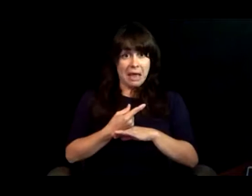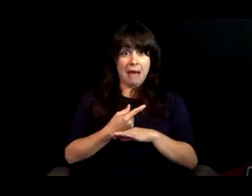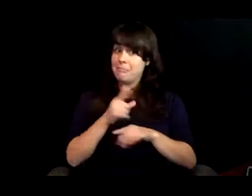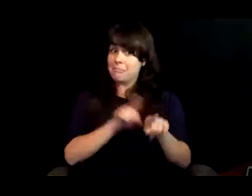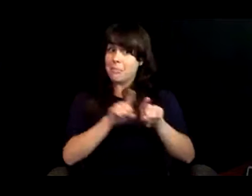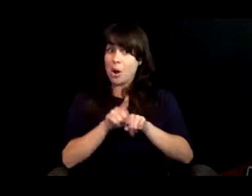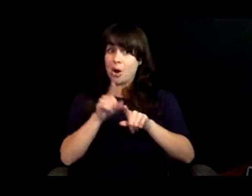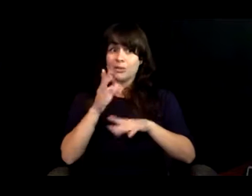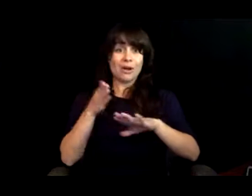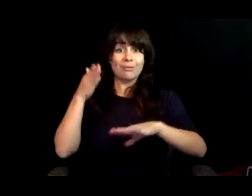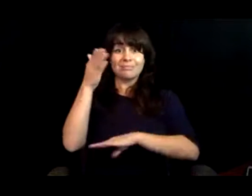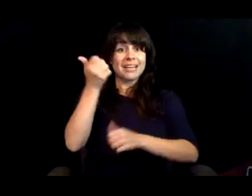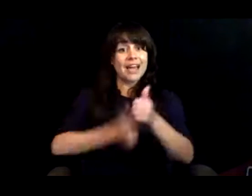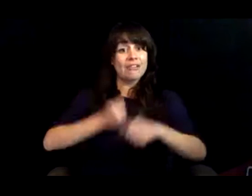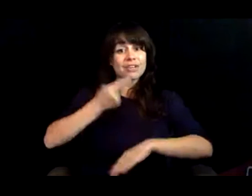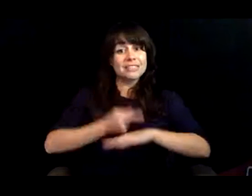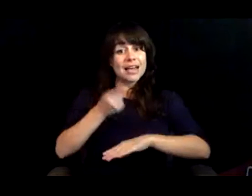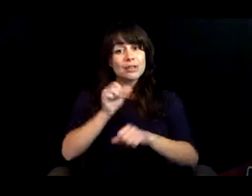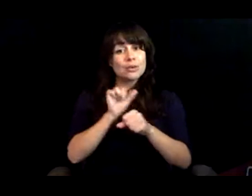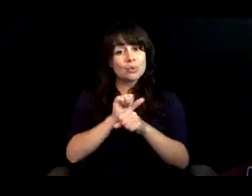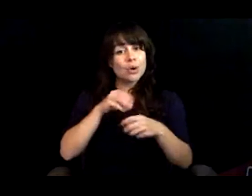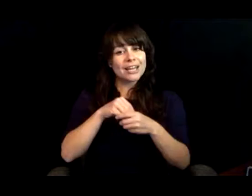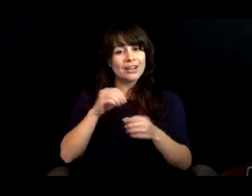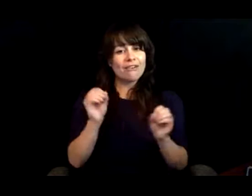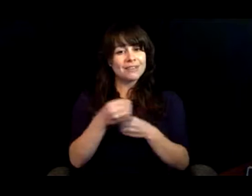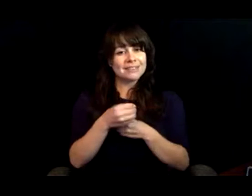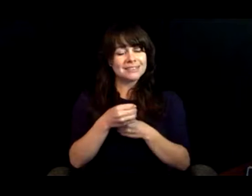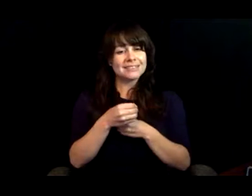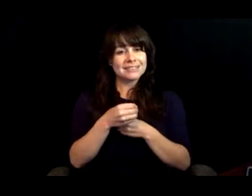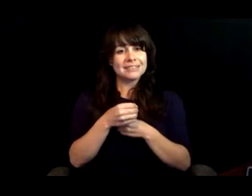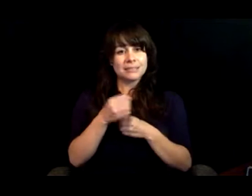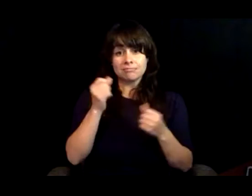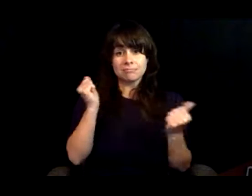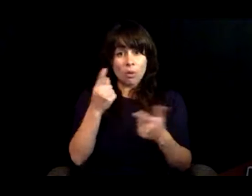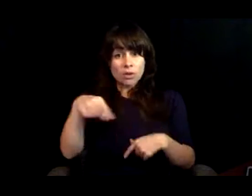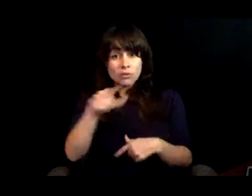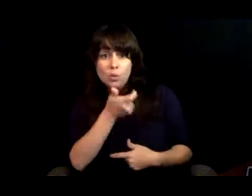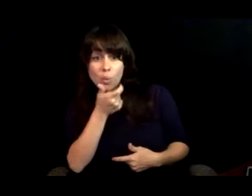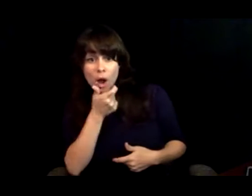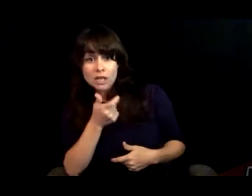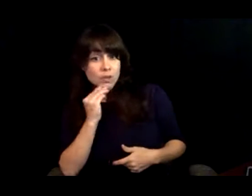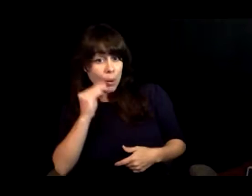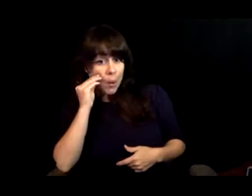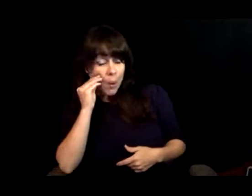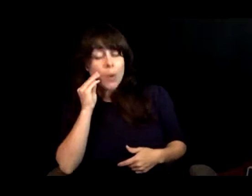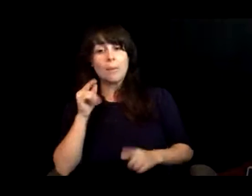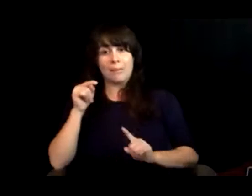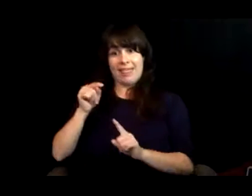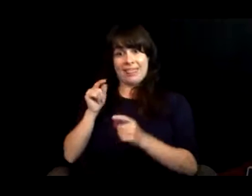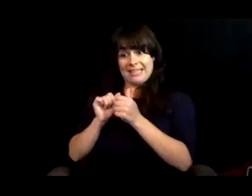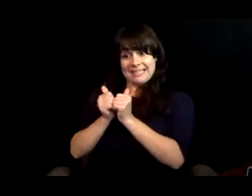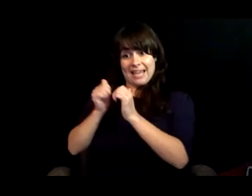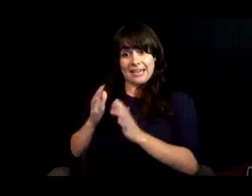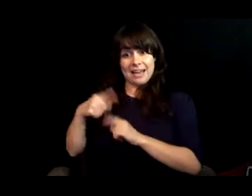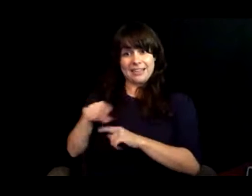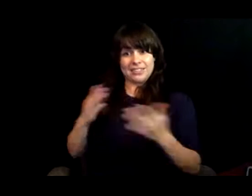in office. To all of you watching, these candidates are here because they care. Thank you for